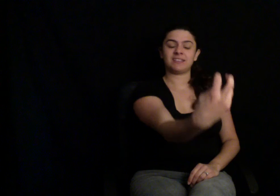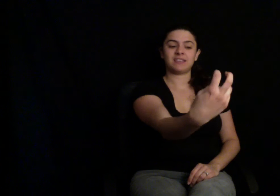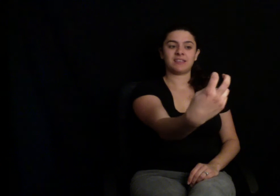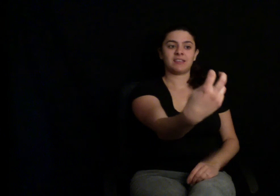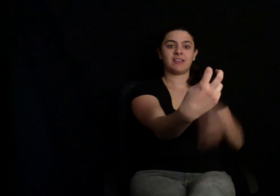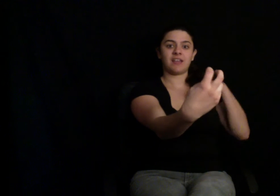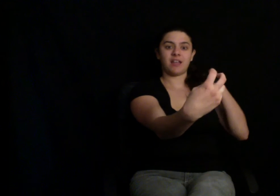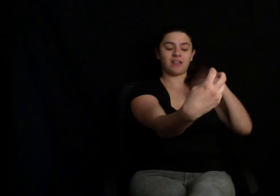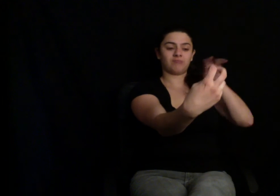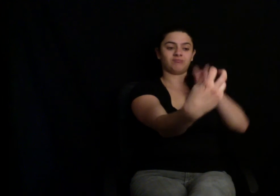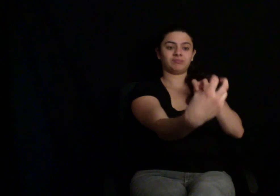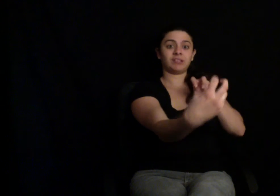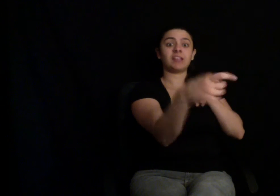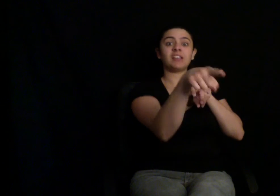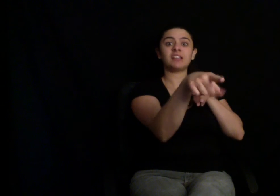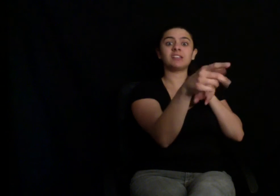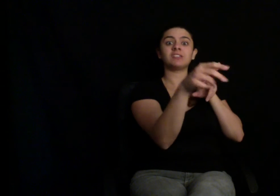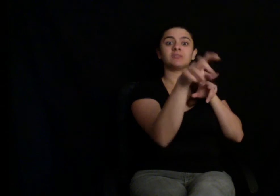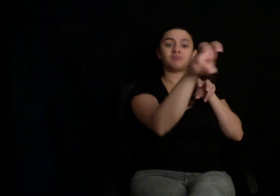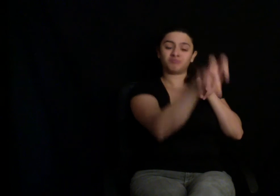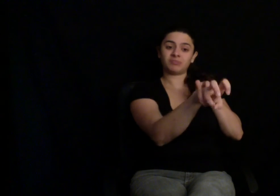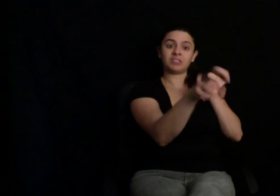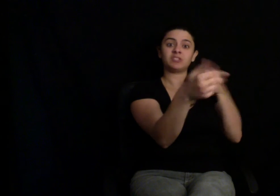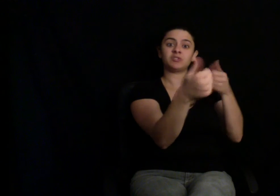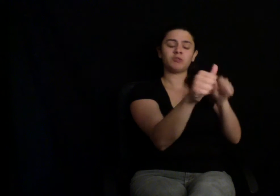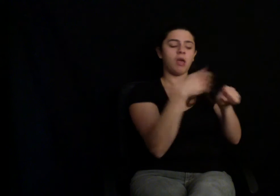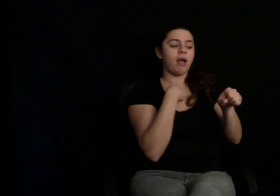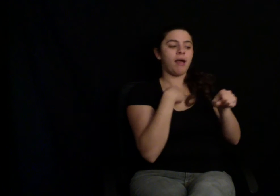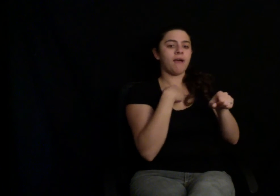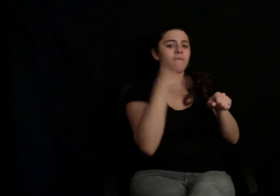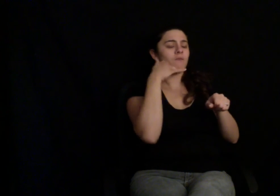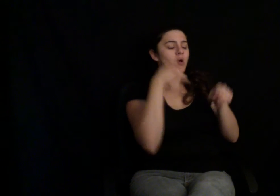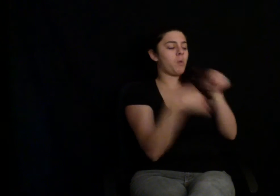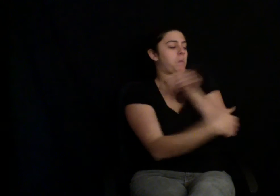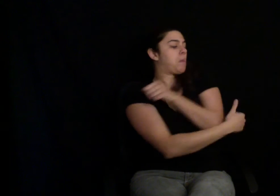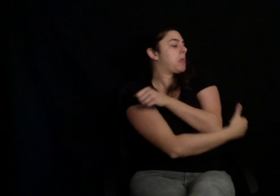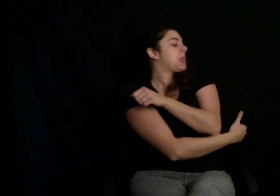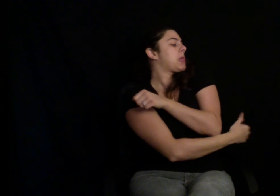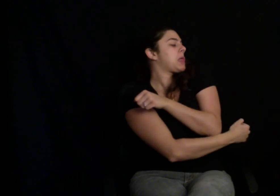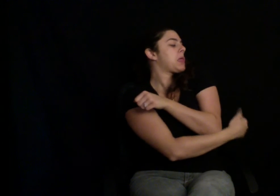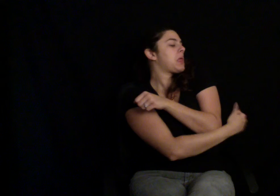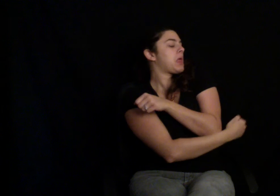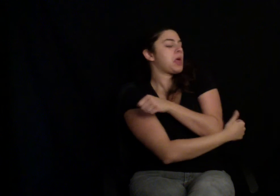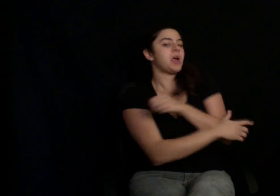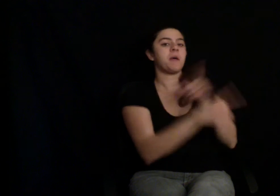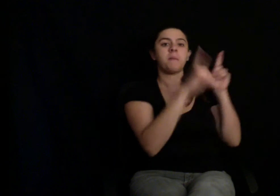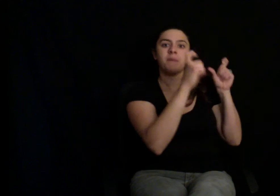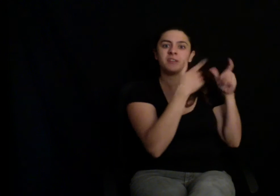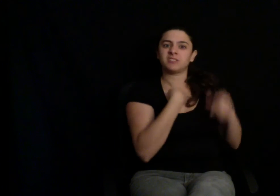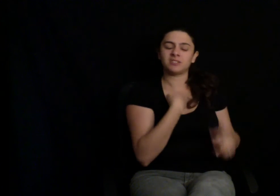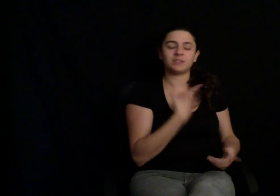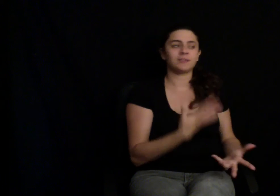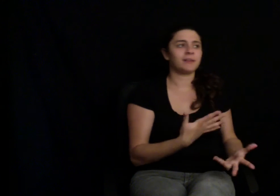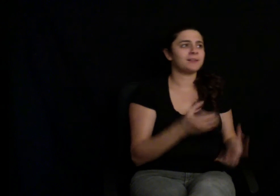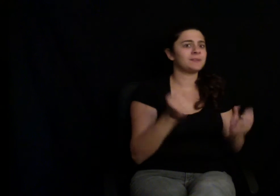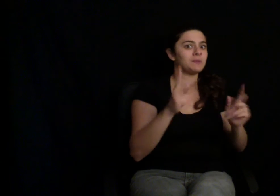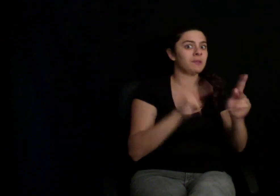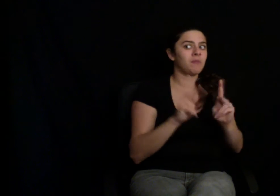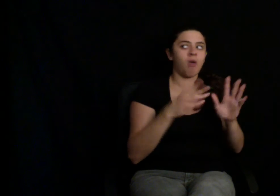his arm around and was trying to discreetly take photographs. And everyone's like, oh my gosh. there's some actor here, like in the movie theater with us,